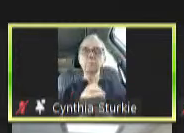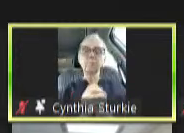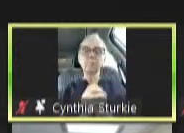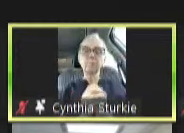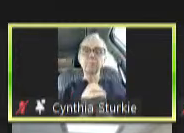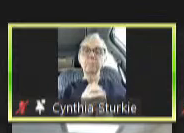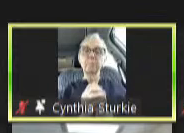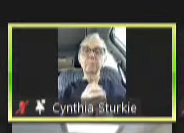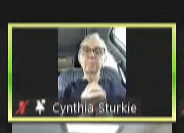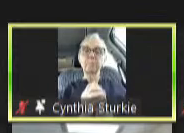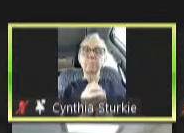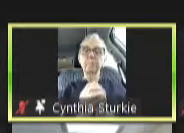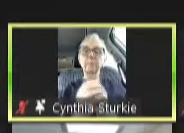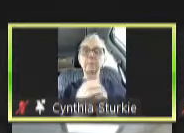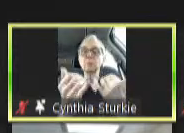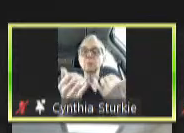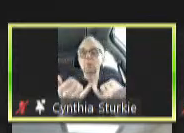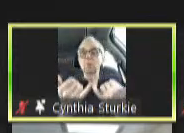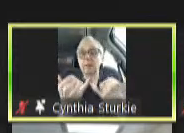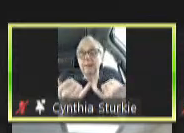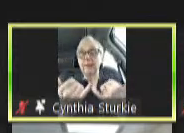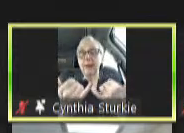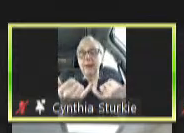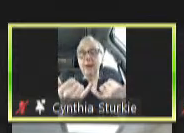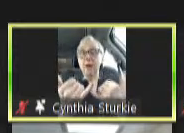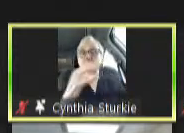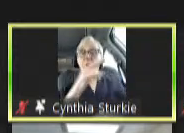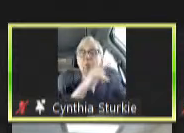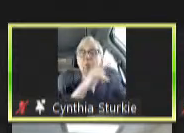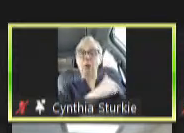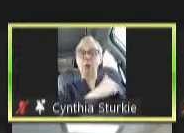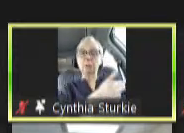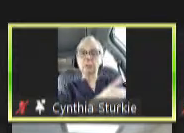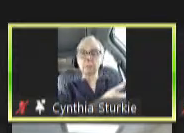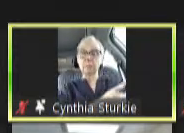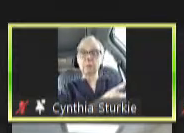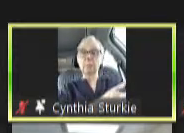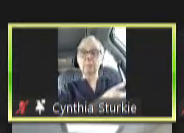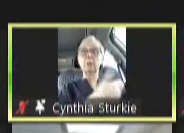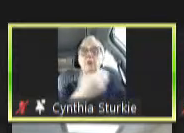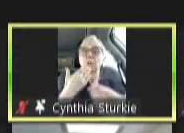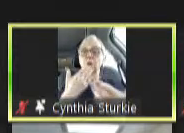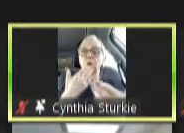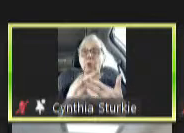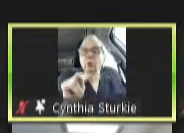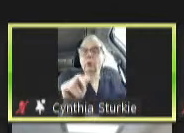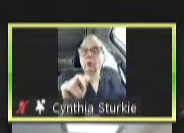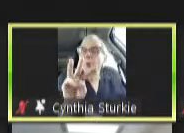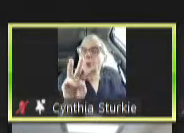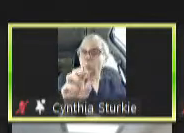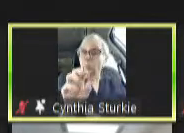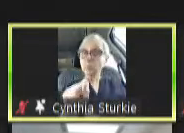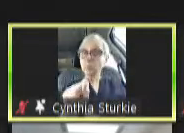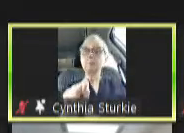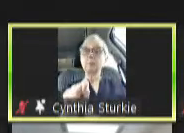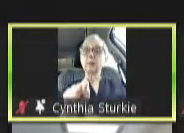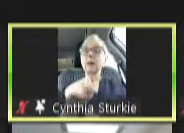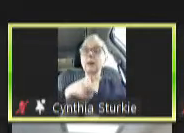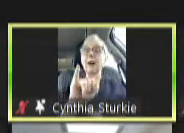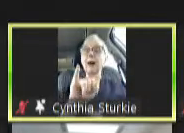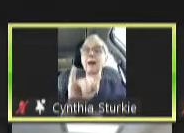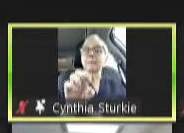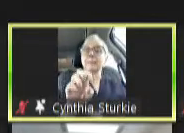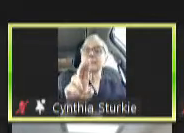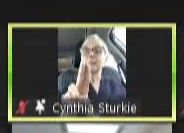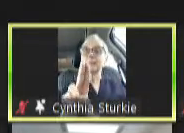of our healthcare system right now. And today, we do have a bit of a good news story here. Our ICU bed capacity is